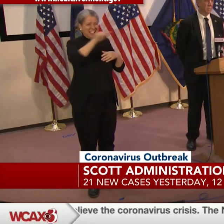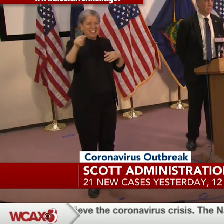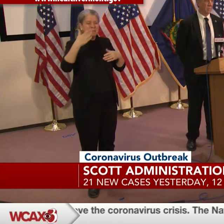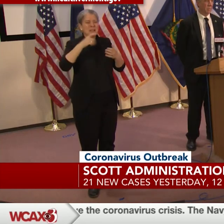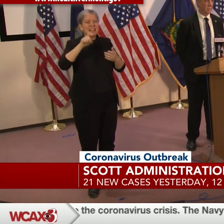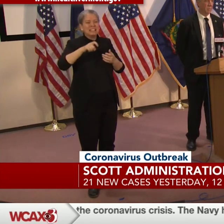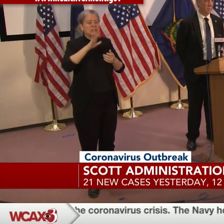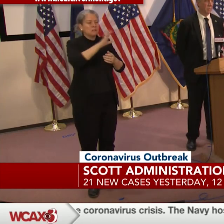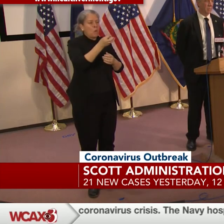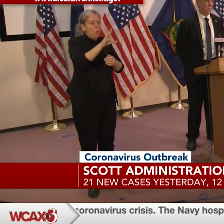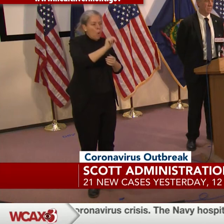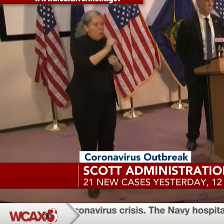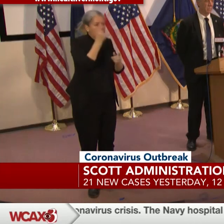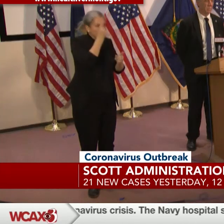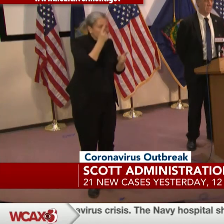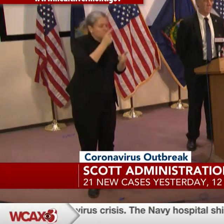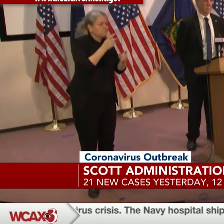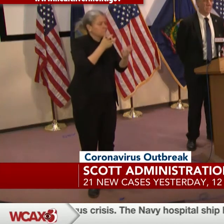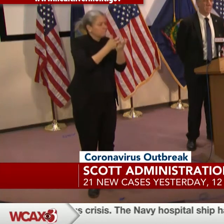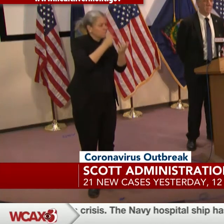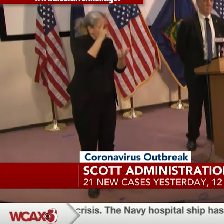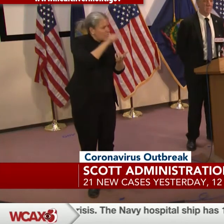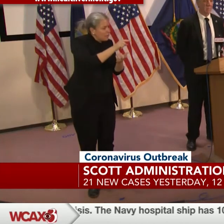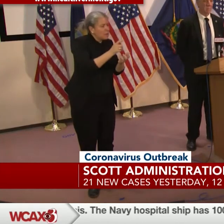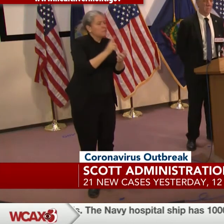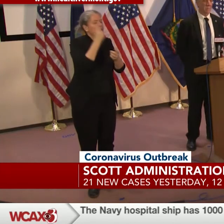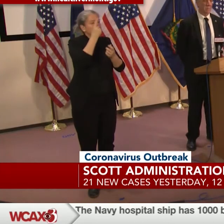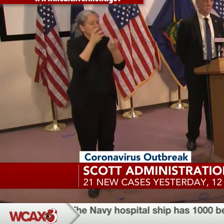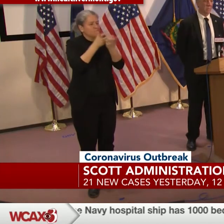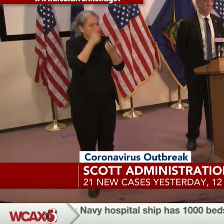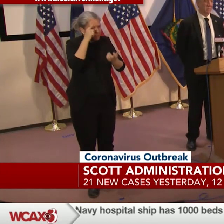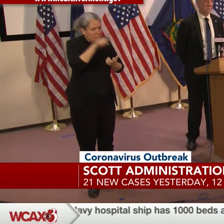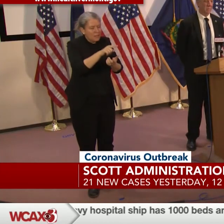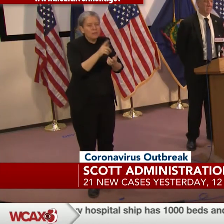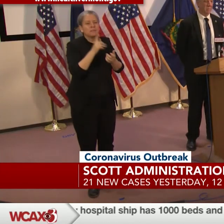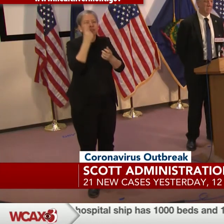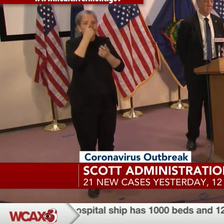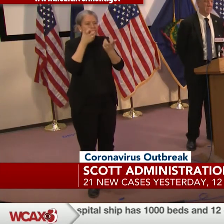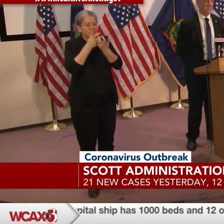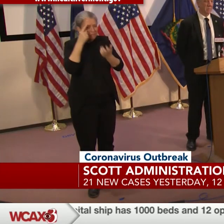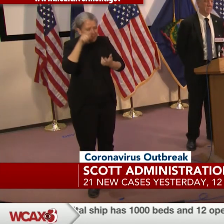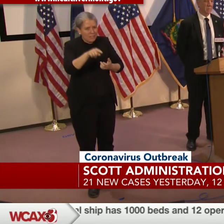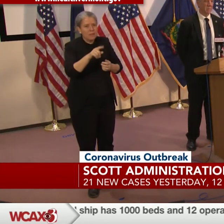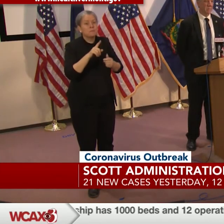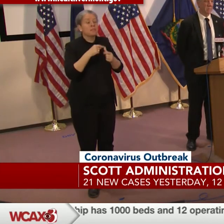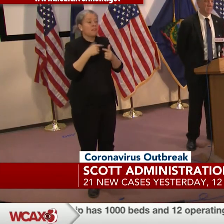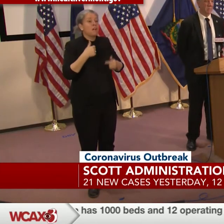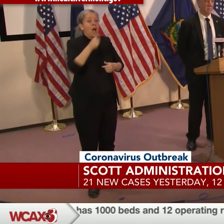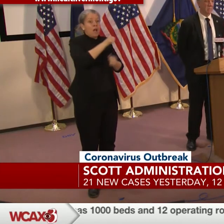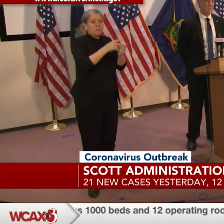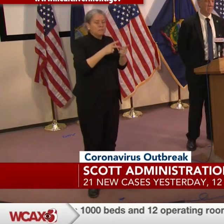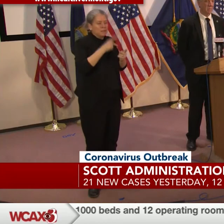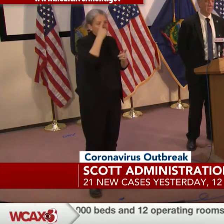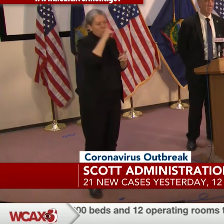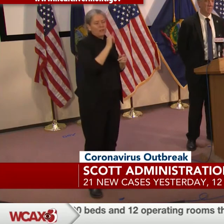need consideration for COVID-19. And then there's isolation sites for people like